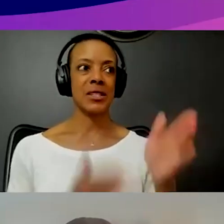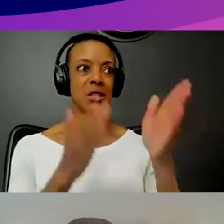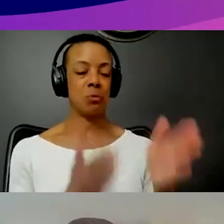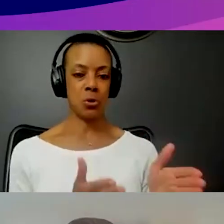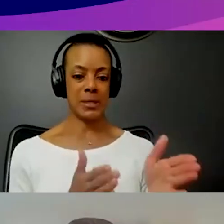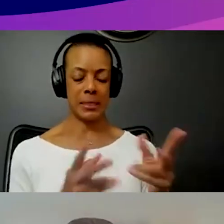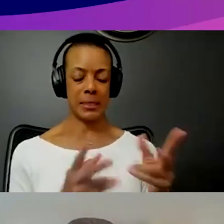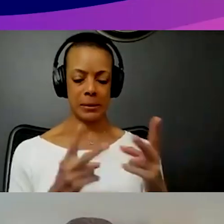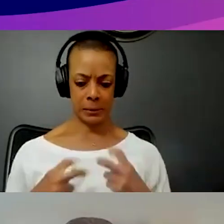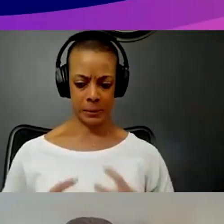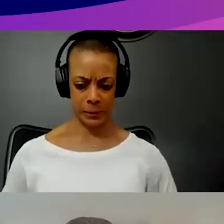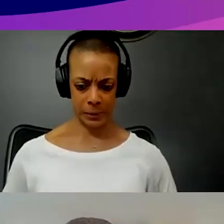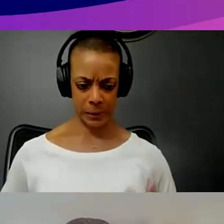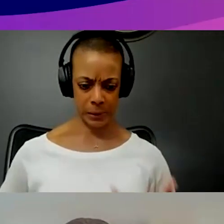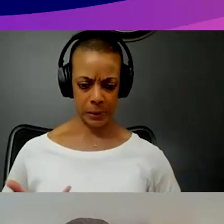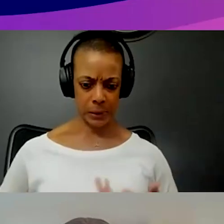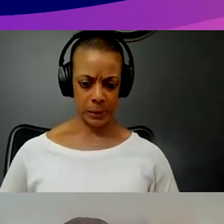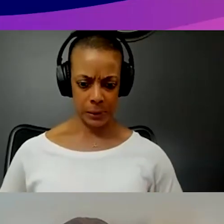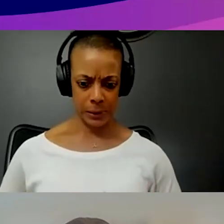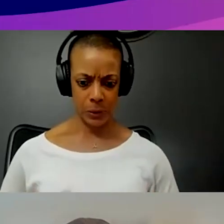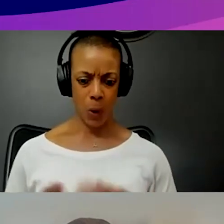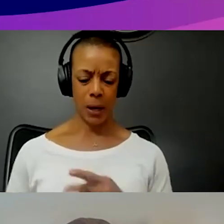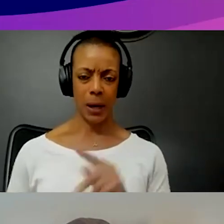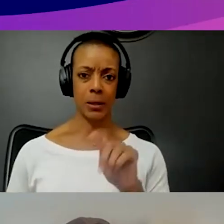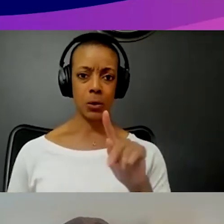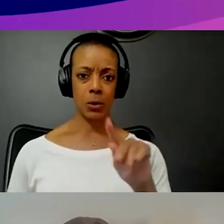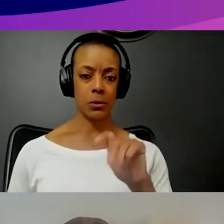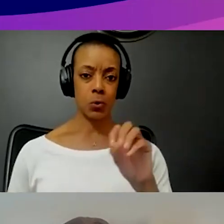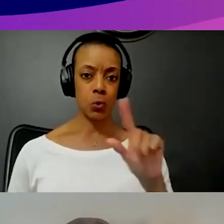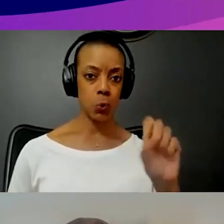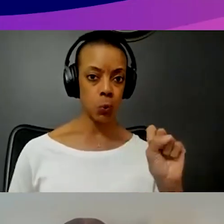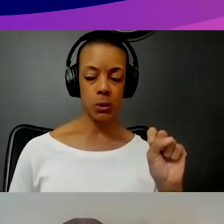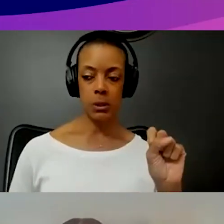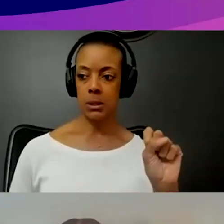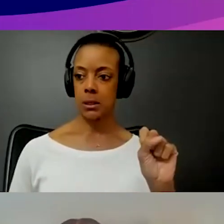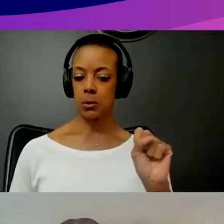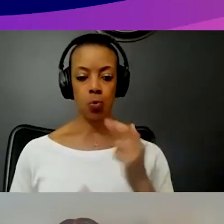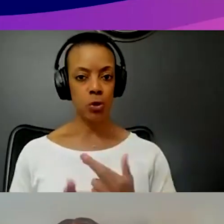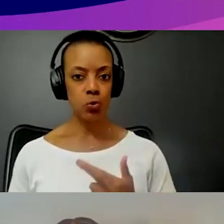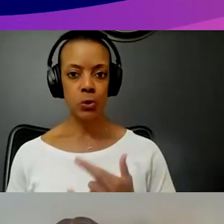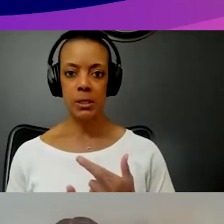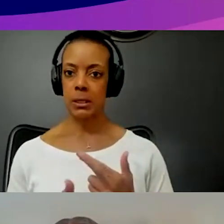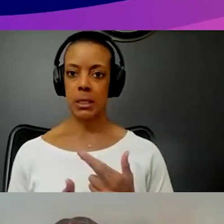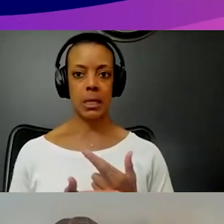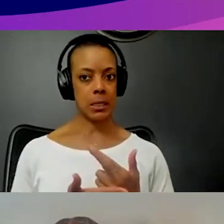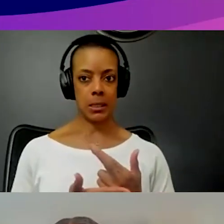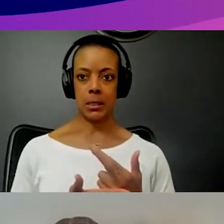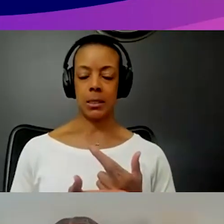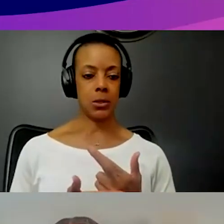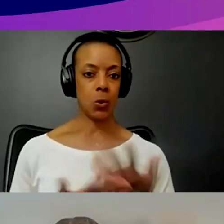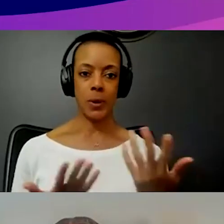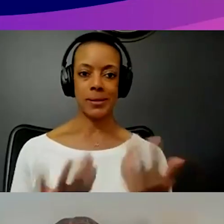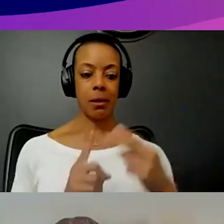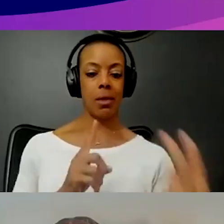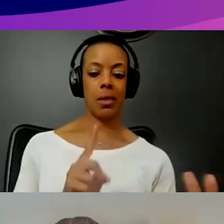of tools of balancing and resolving this tension, and one of them being, you know, supporting and empowering the holding of two different perspectives